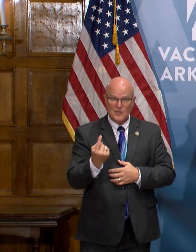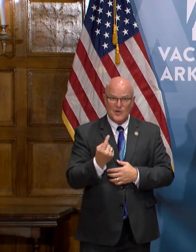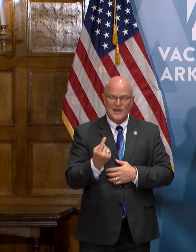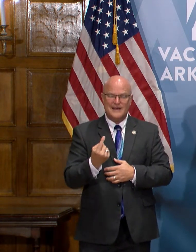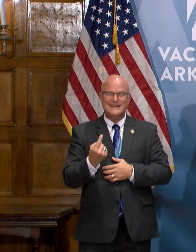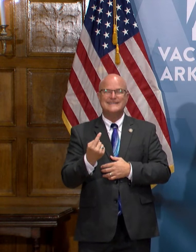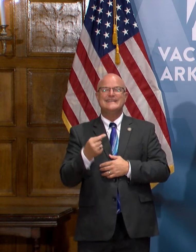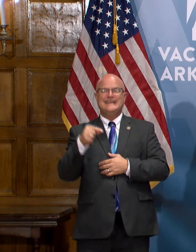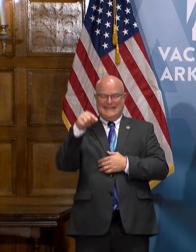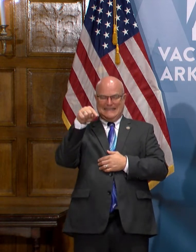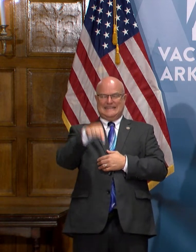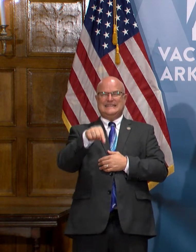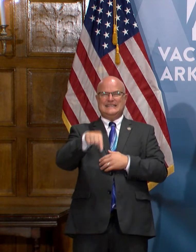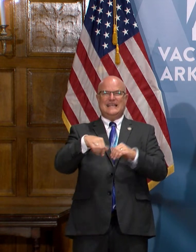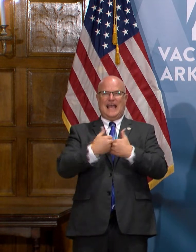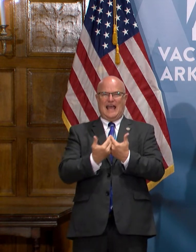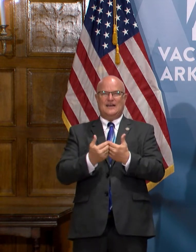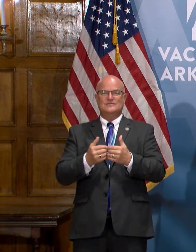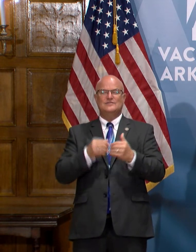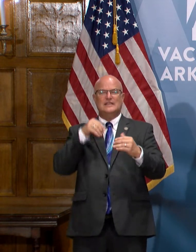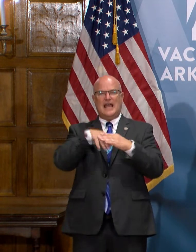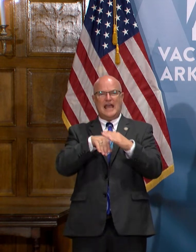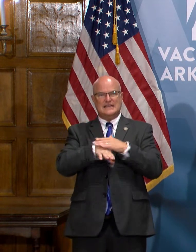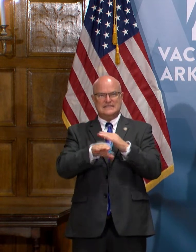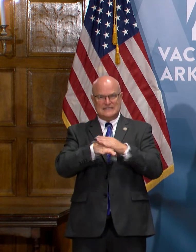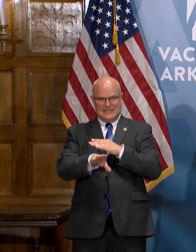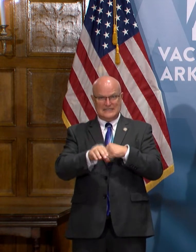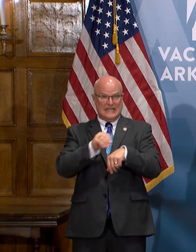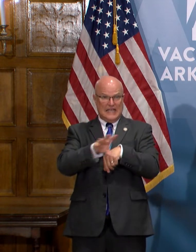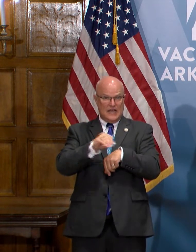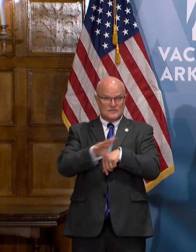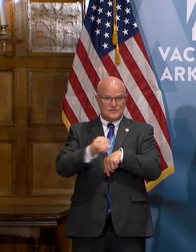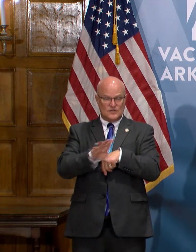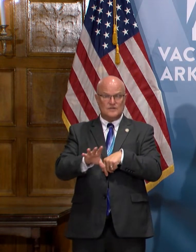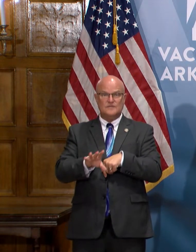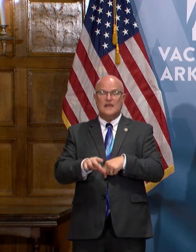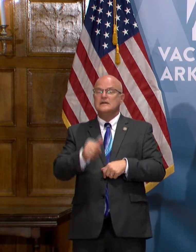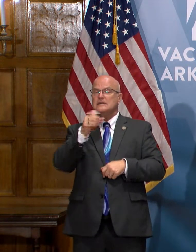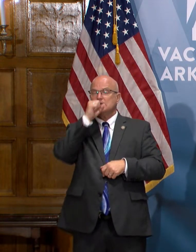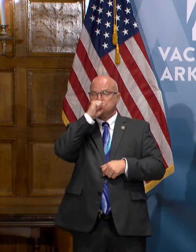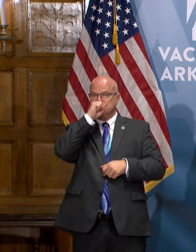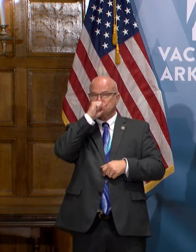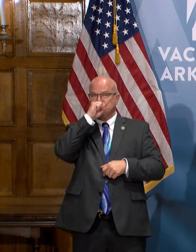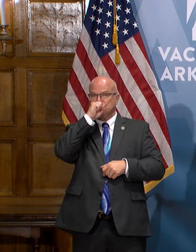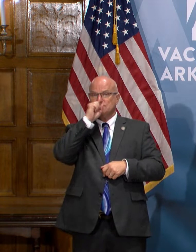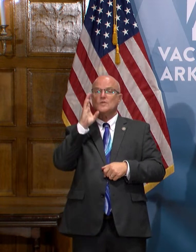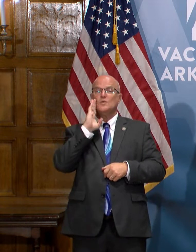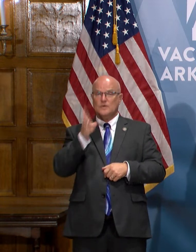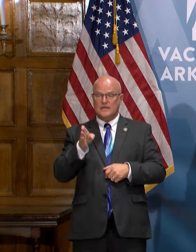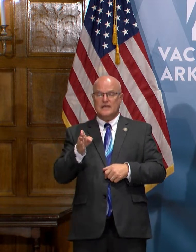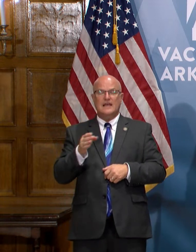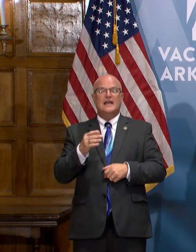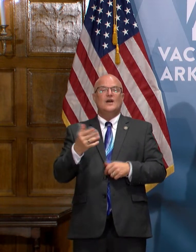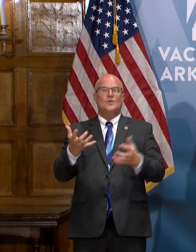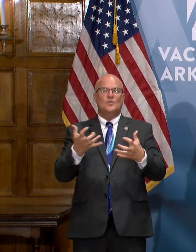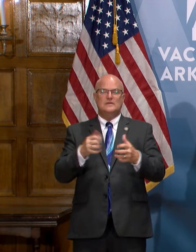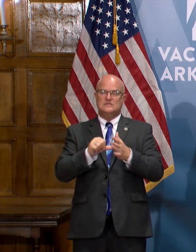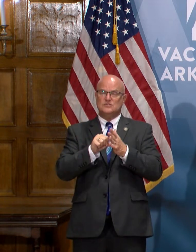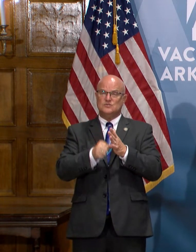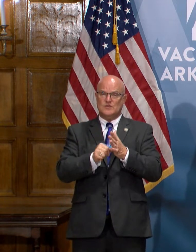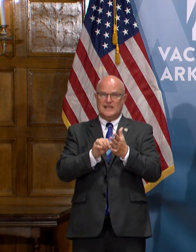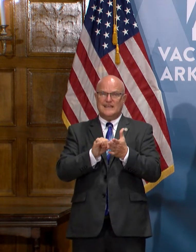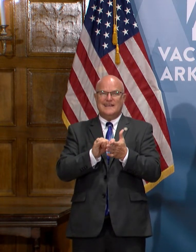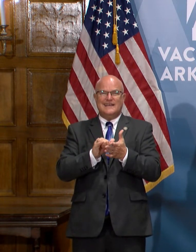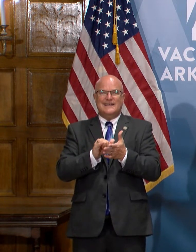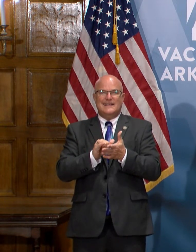way that you can access this free of charge. It will be completely confidential, and we want to stress